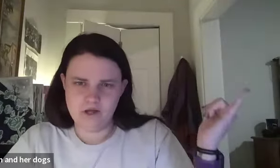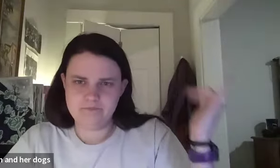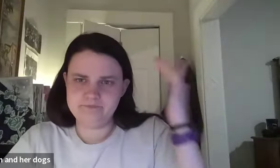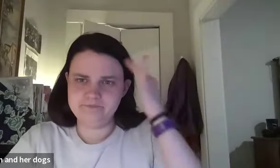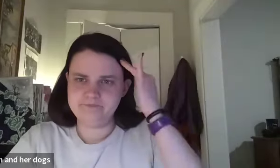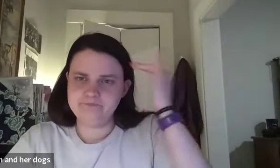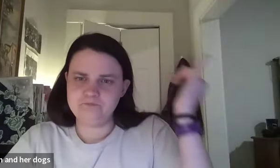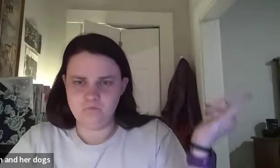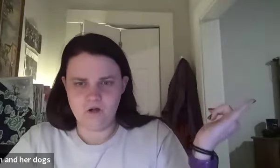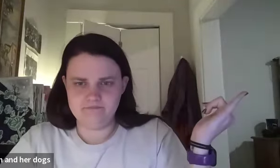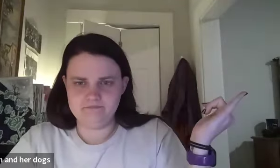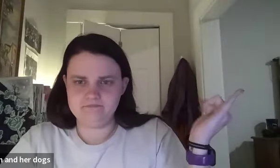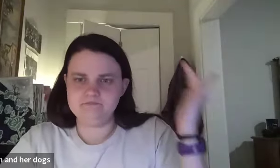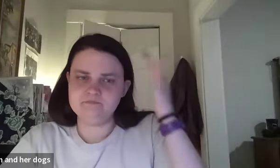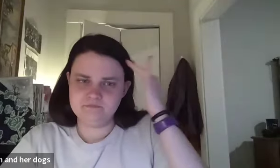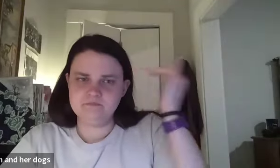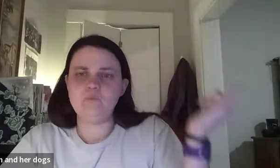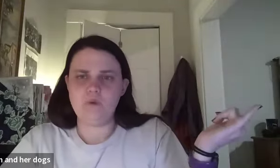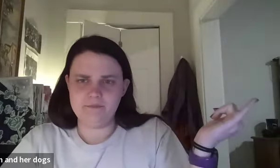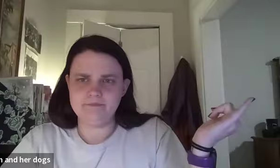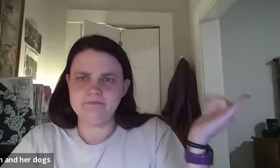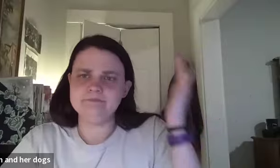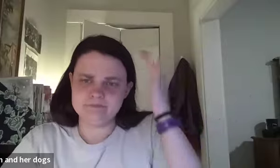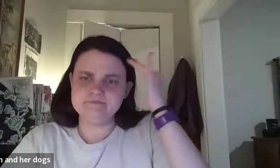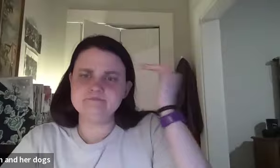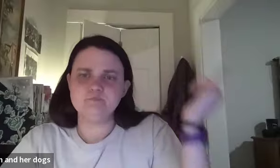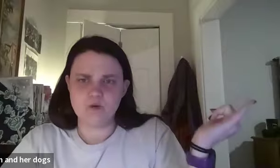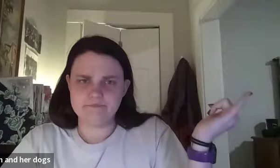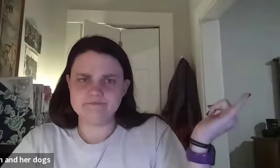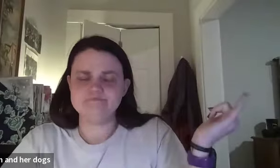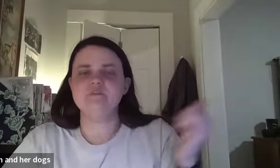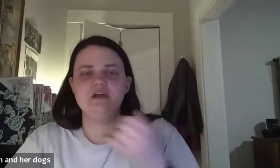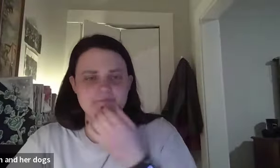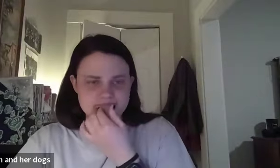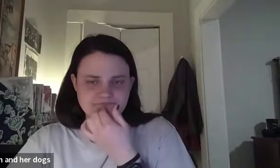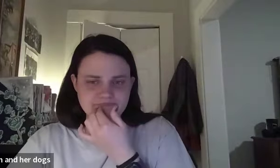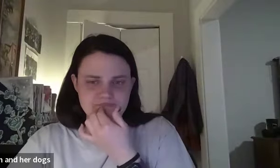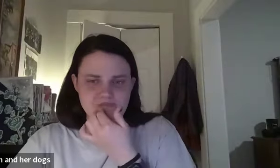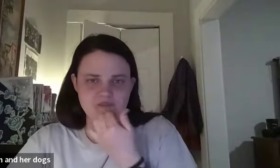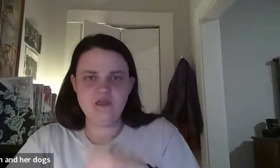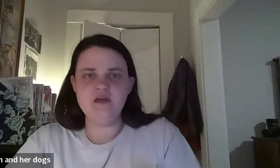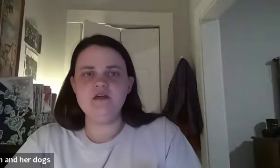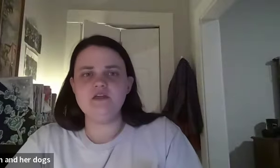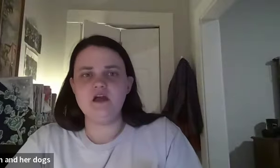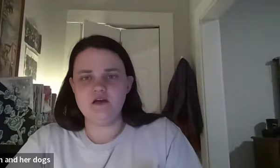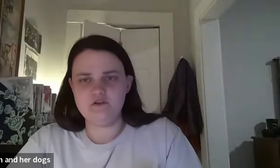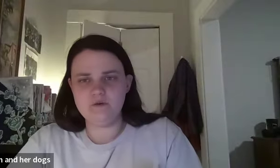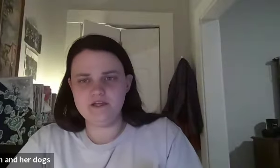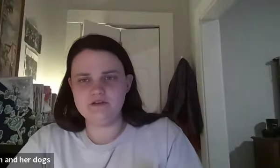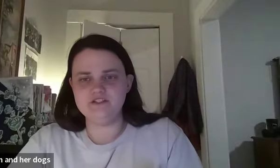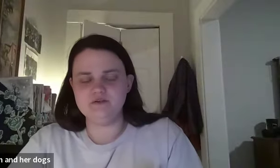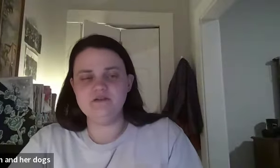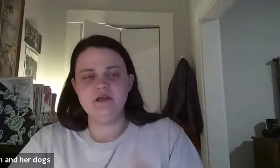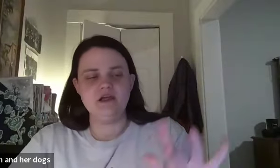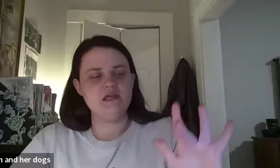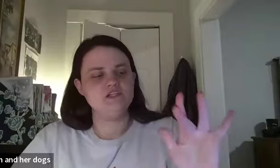Y, Y, Y, Y. Okay. The other way you can do it is